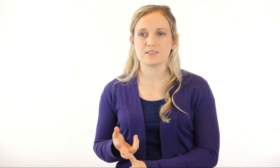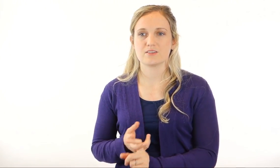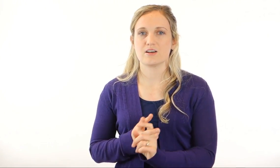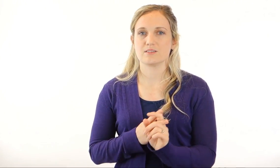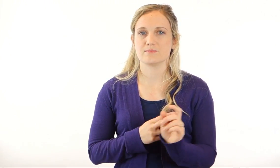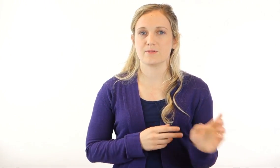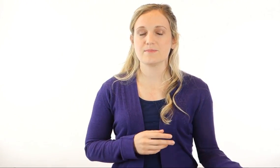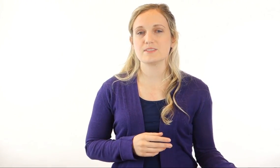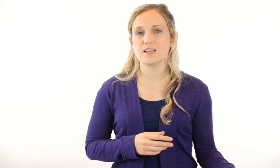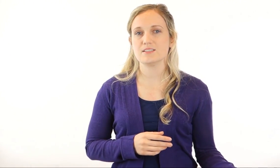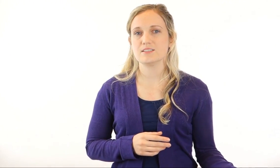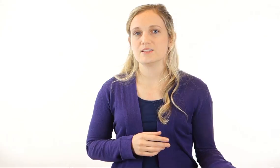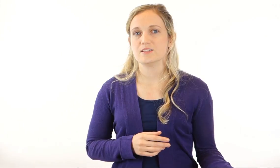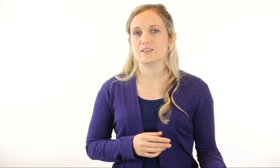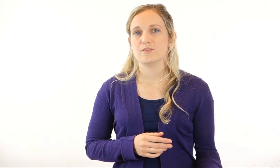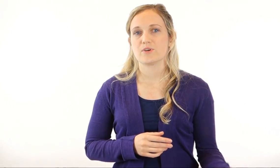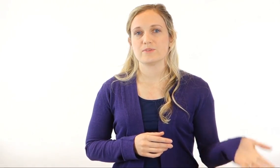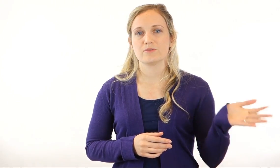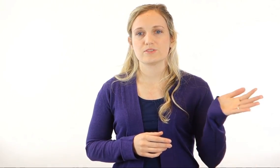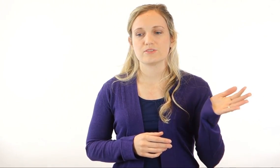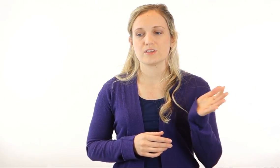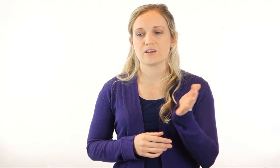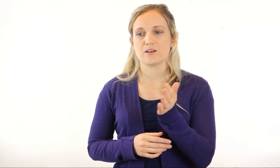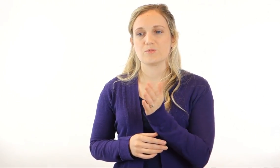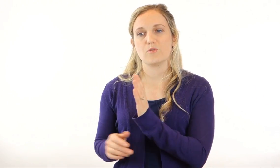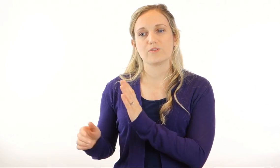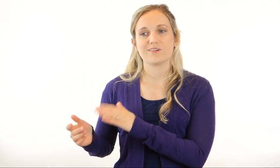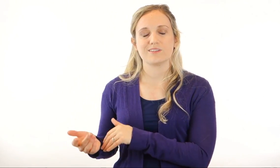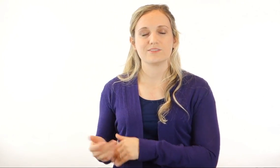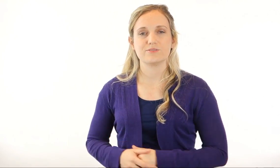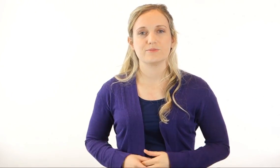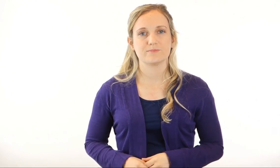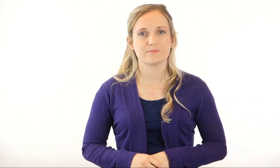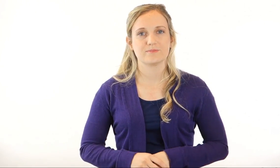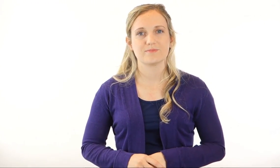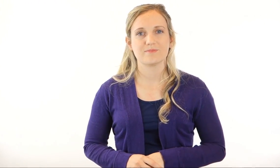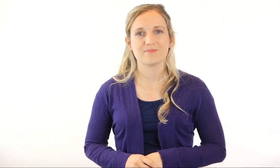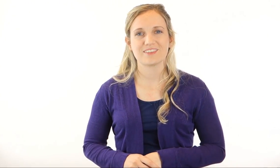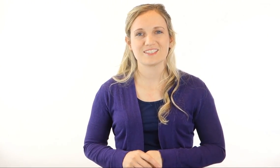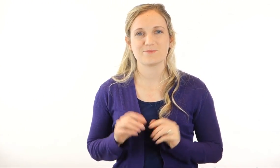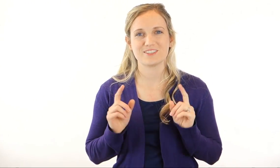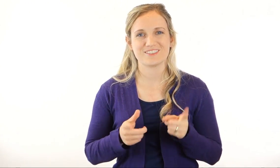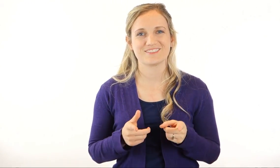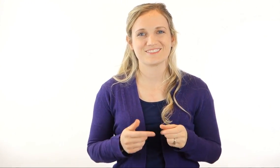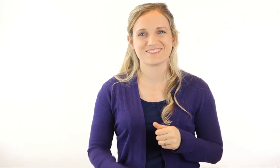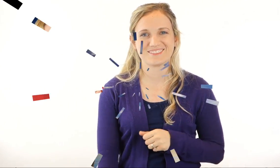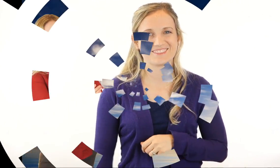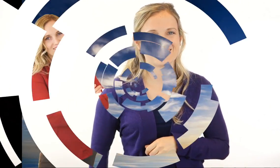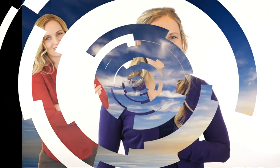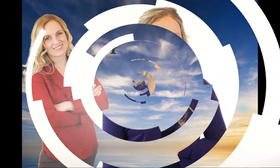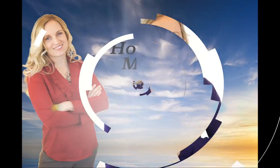comment on my website, primarychoristers.com, or on YouTube. Thanks so much.